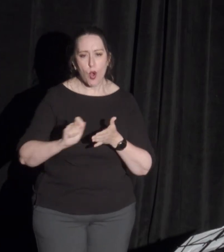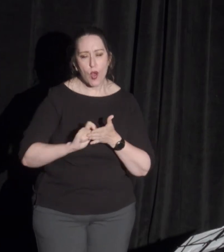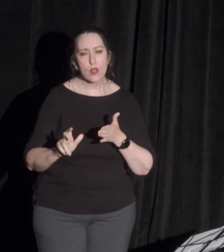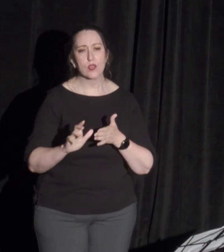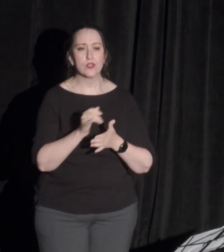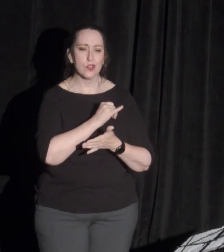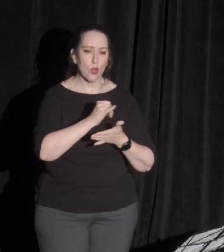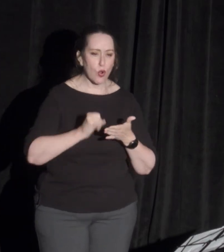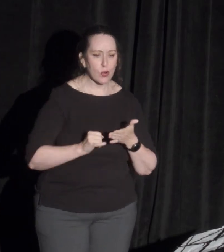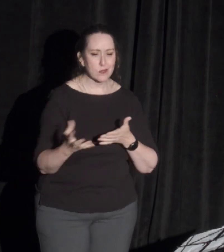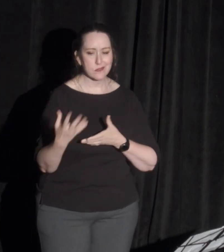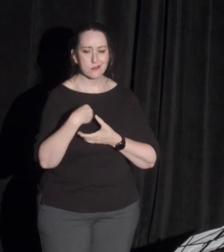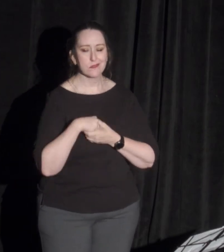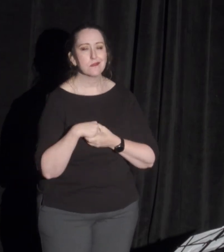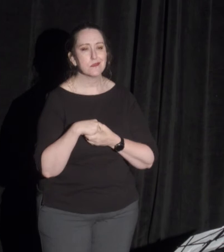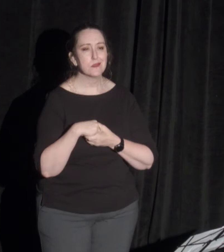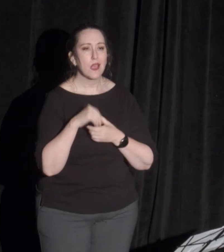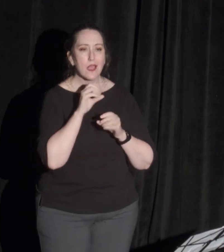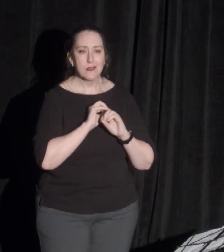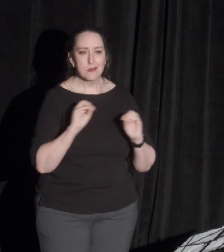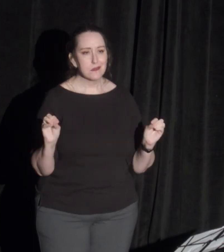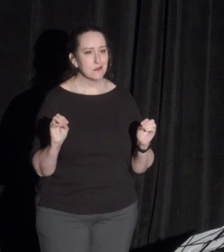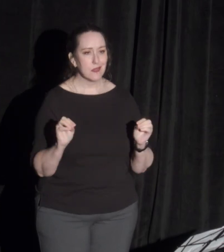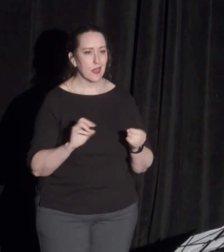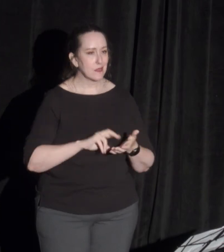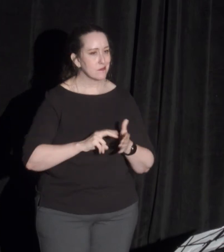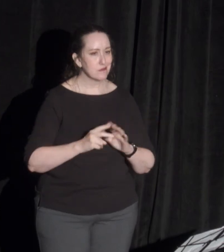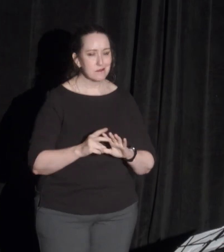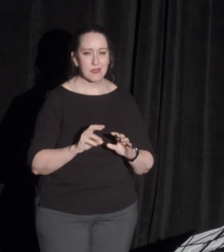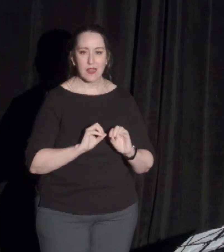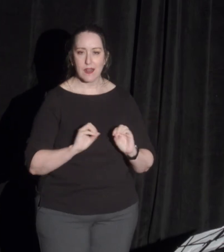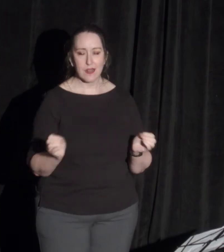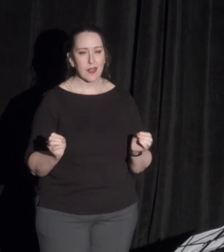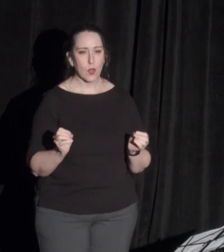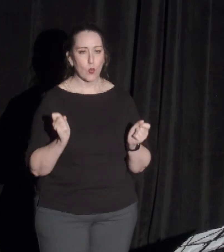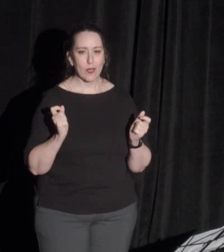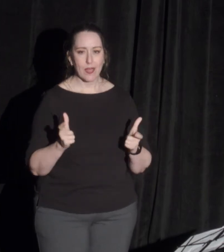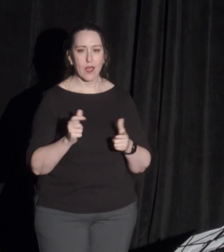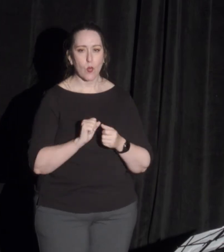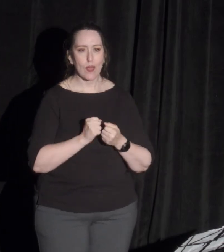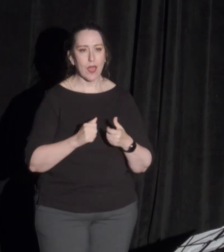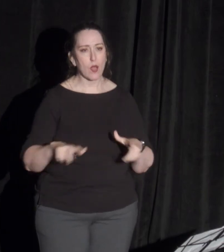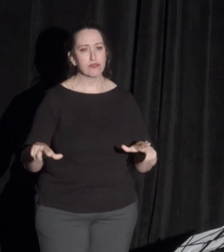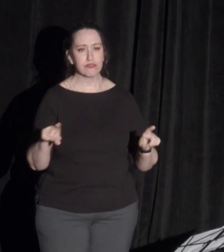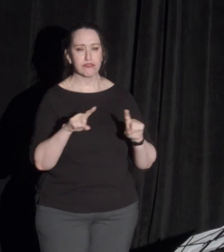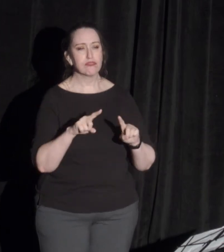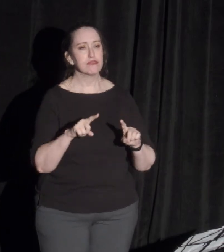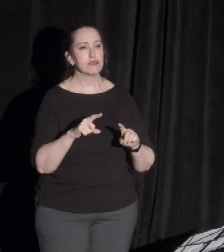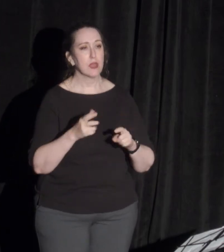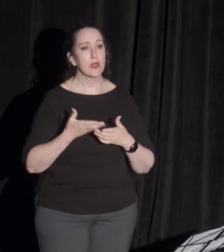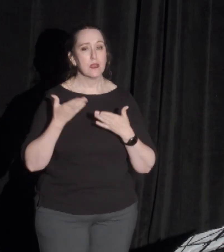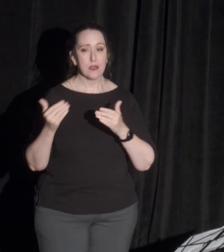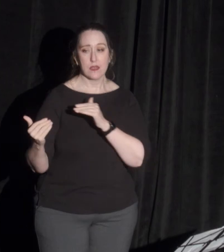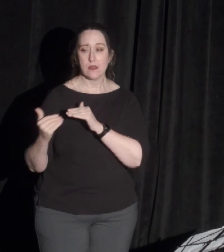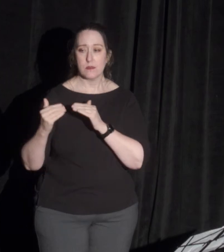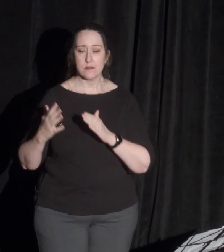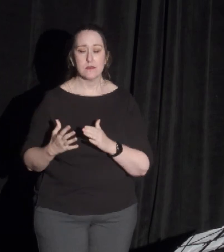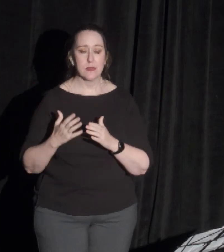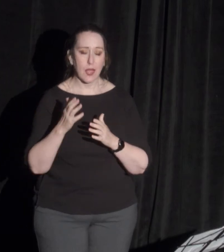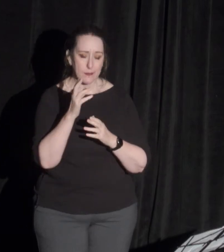it. None of this would mean anything without all of you. And to my fellow nominees, I am humbled to have my name